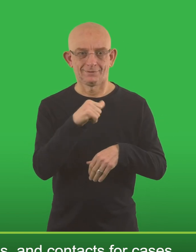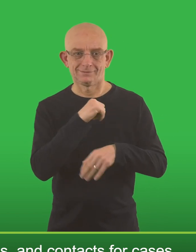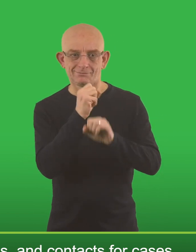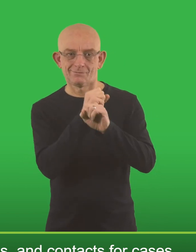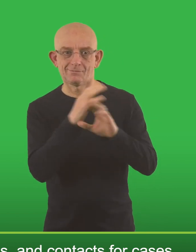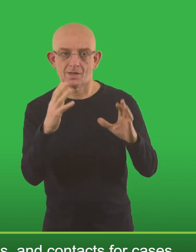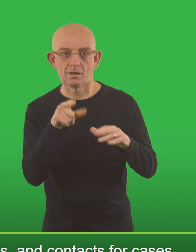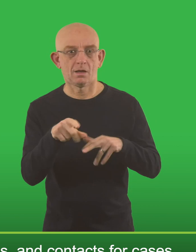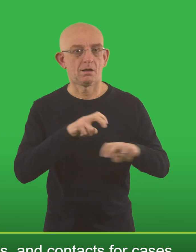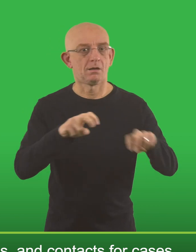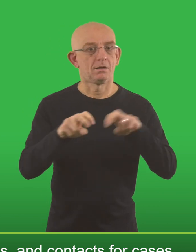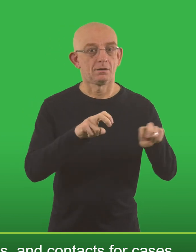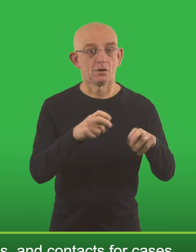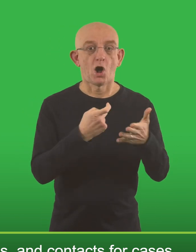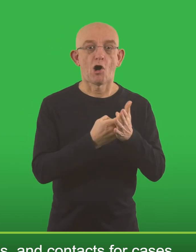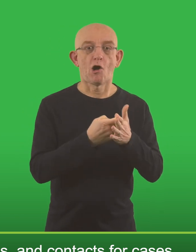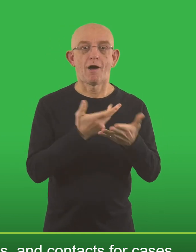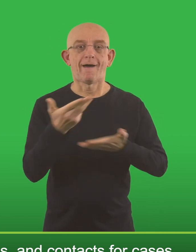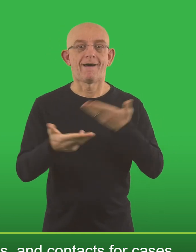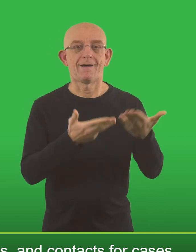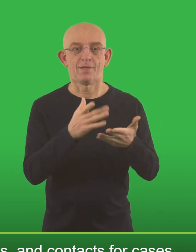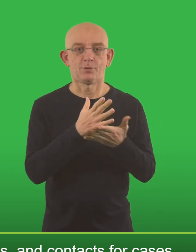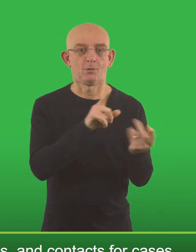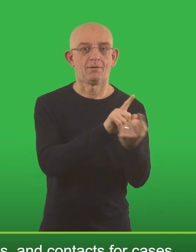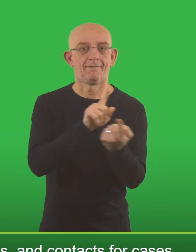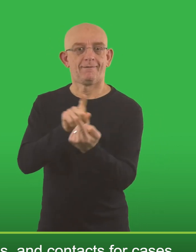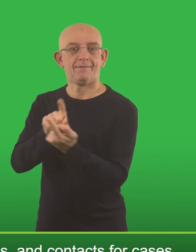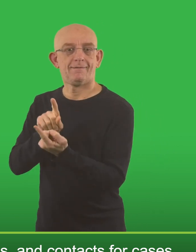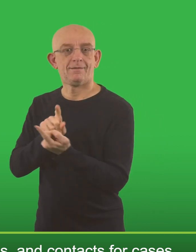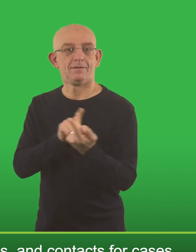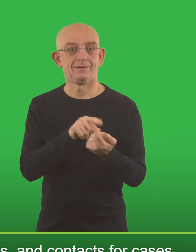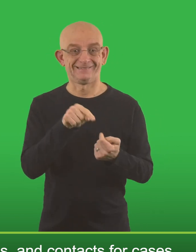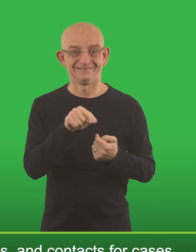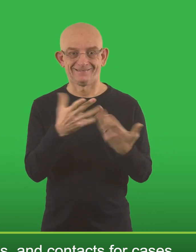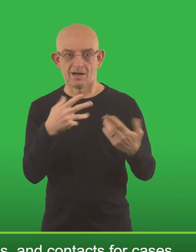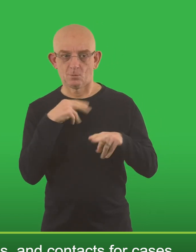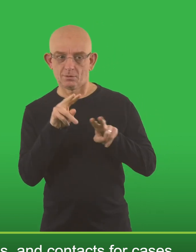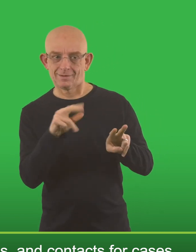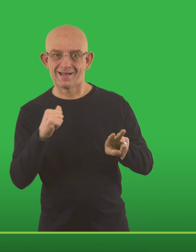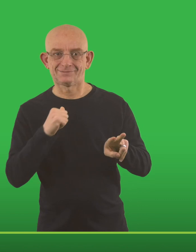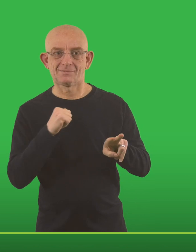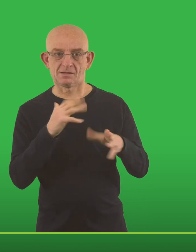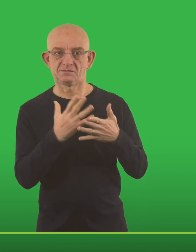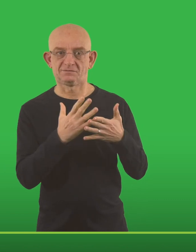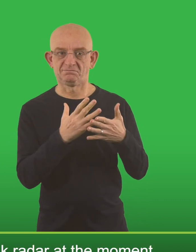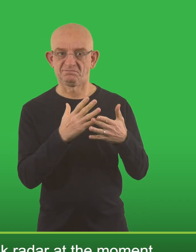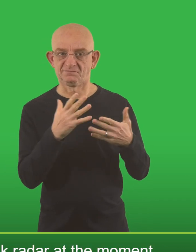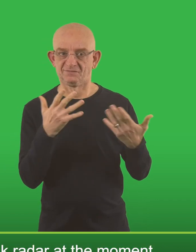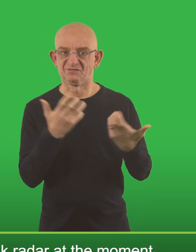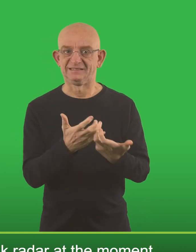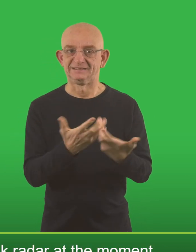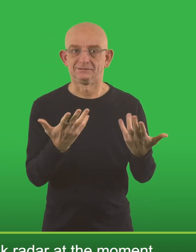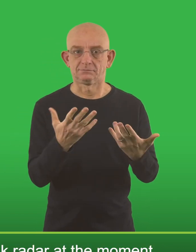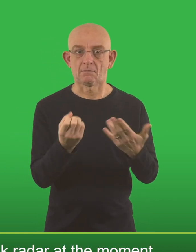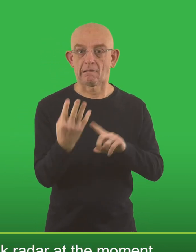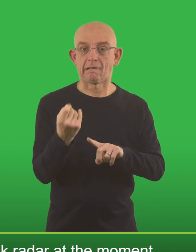be. So that's mobility, the R as it changes, cases and contacts per cases. This is playing out as we'd expected. There